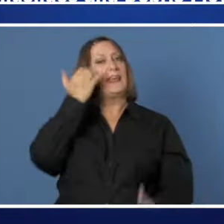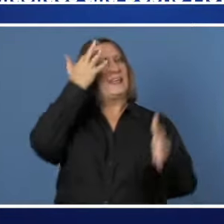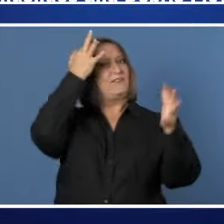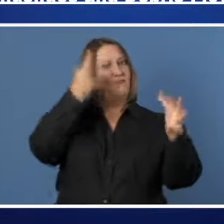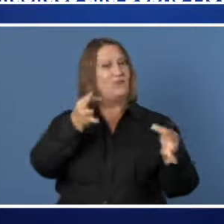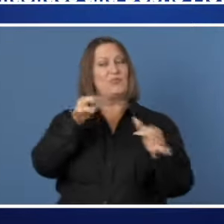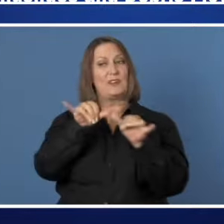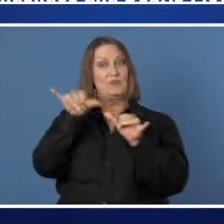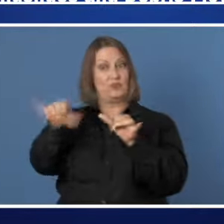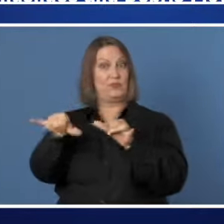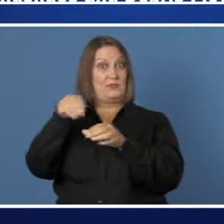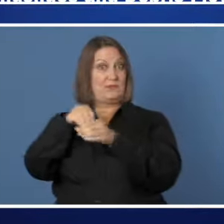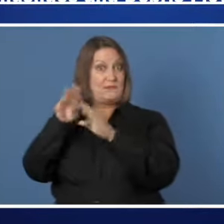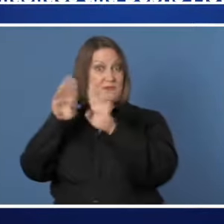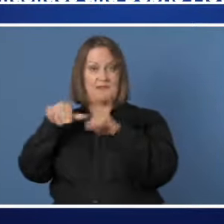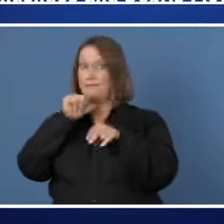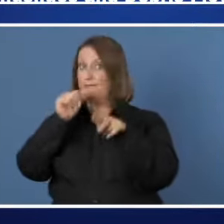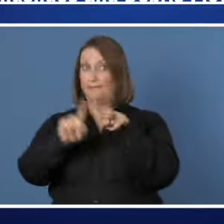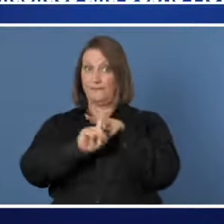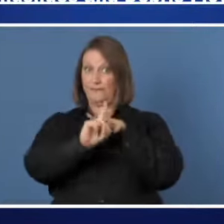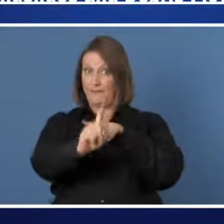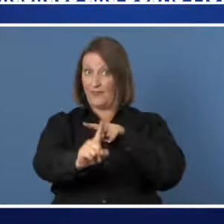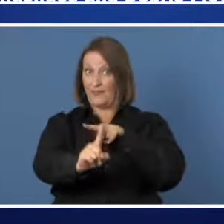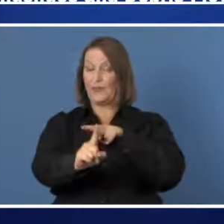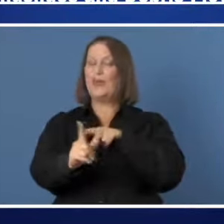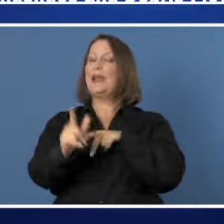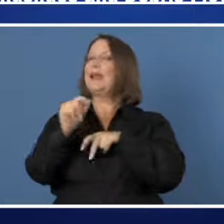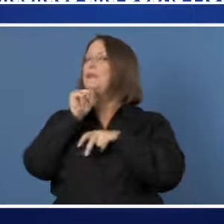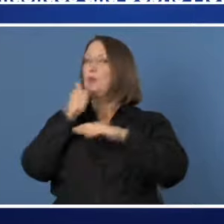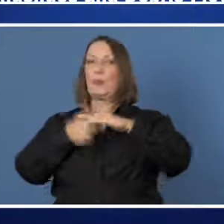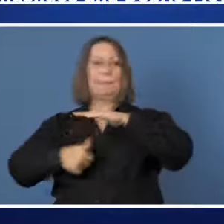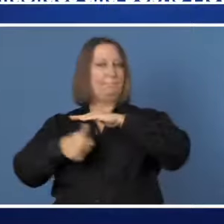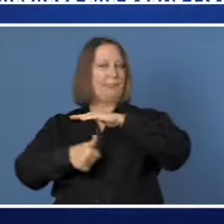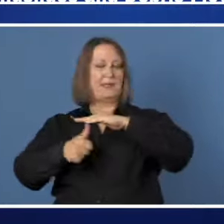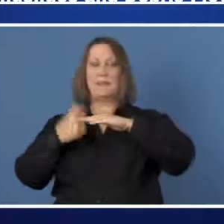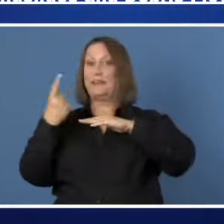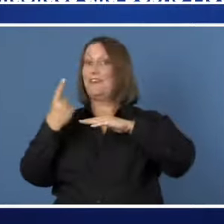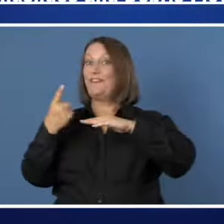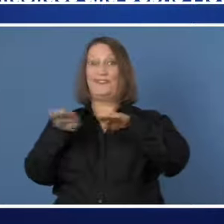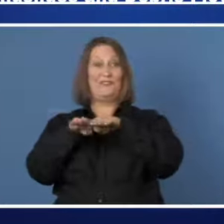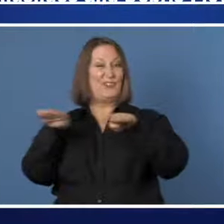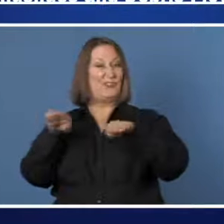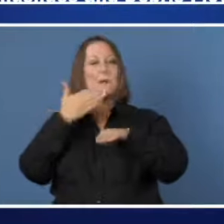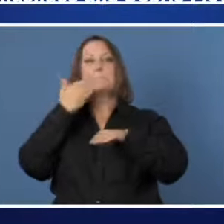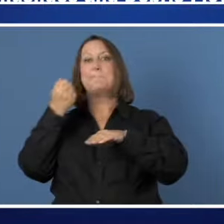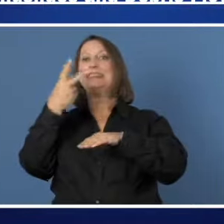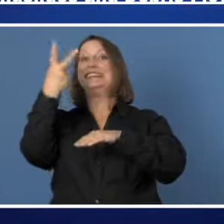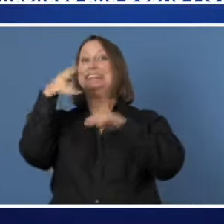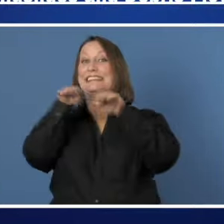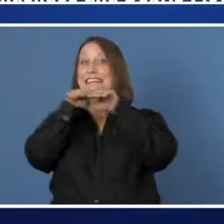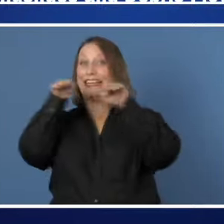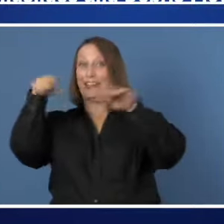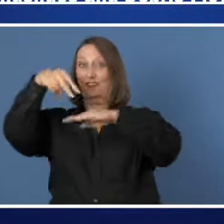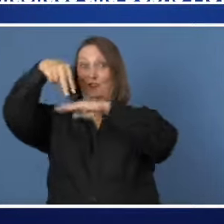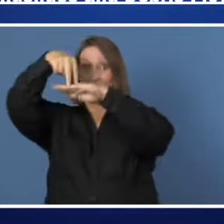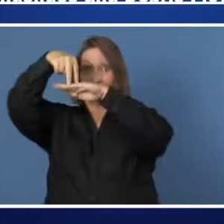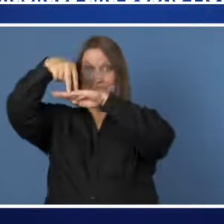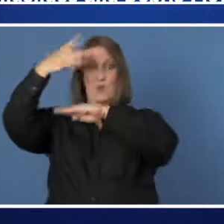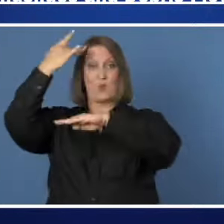If you remain at home, move to a second story if possible. Staying out of the path